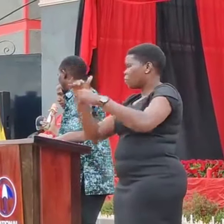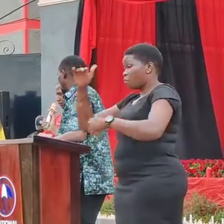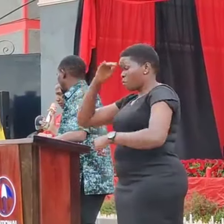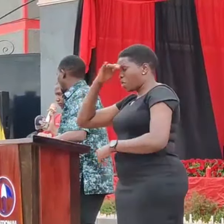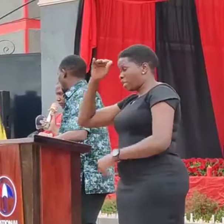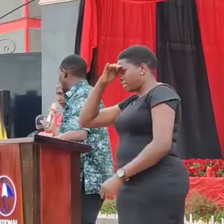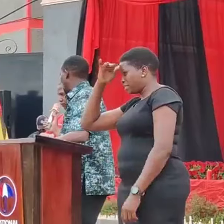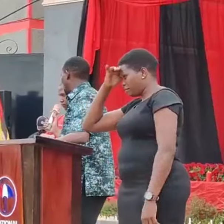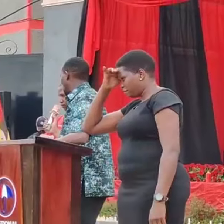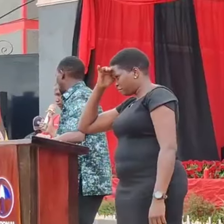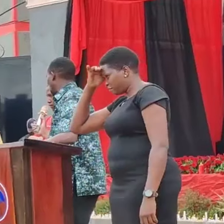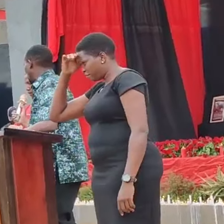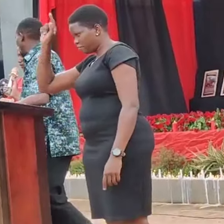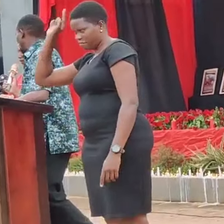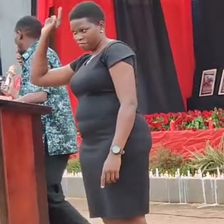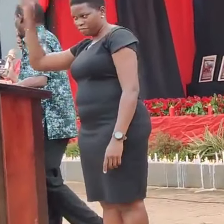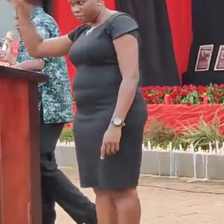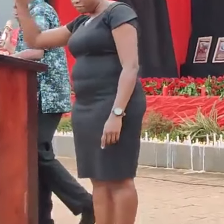poliisi